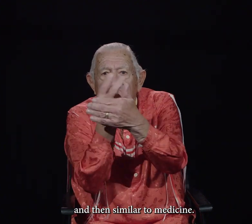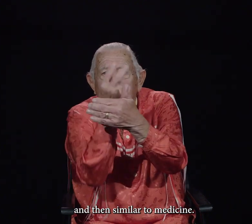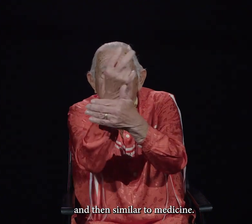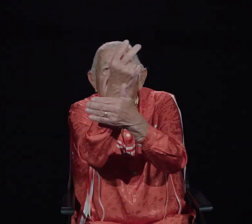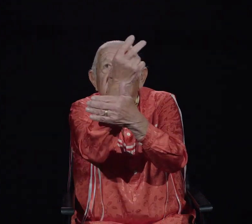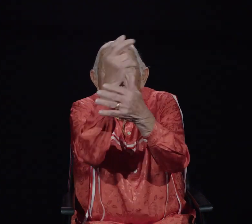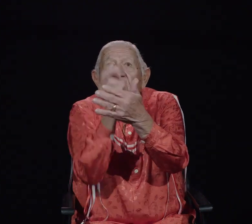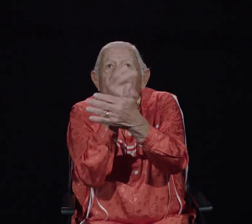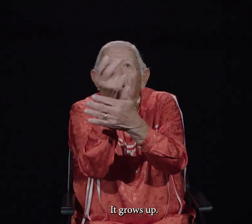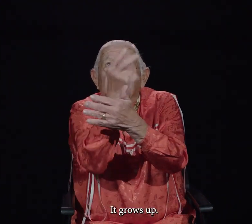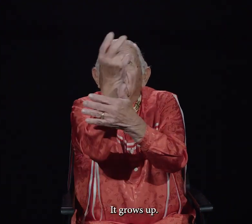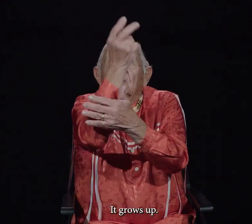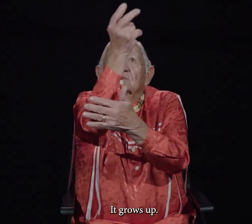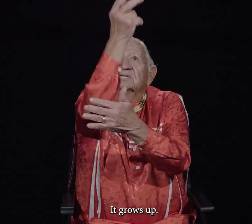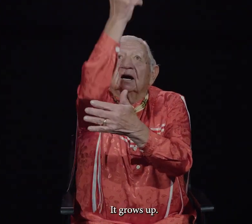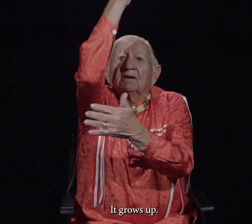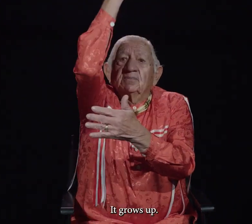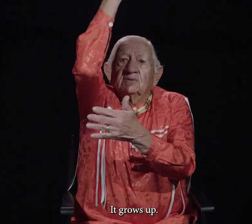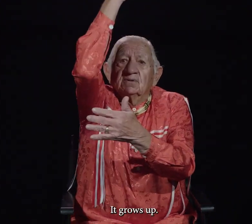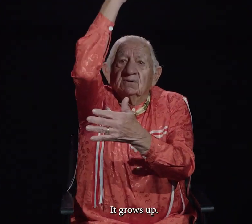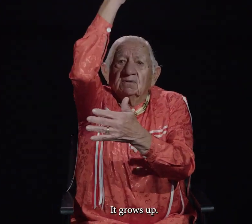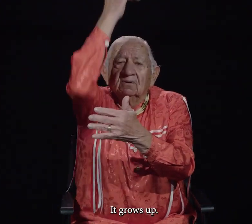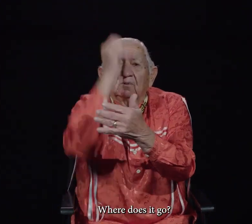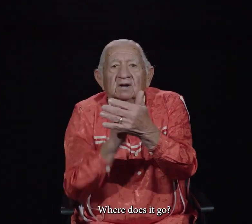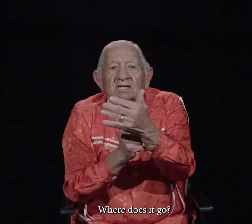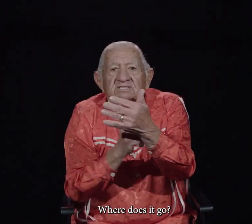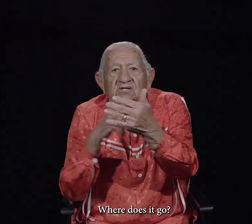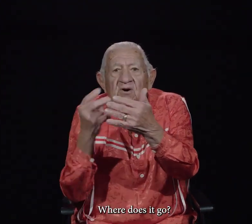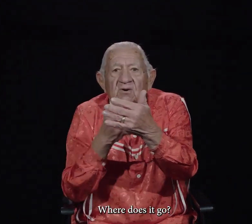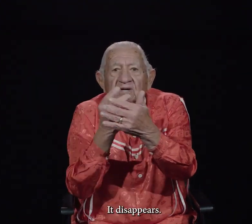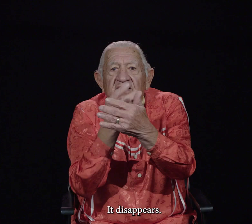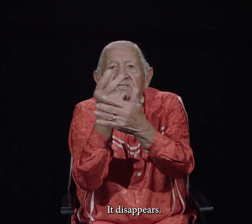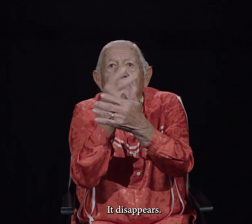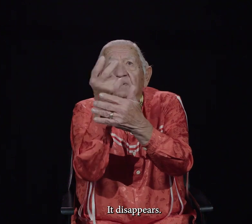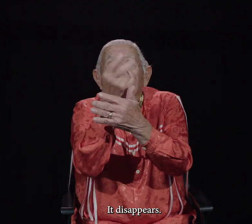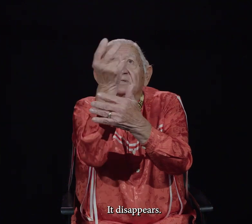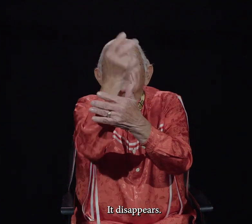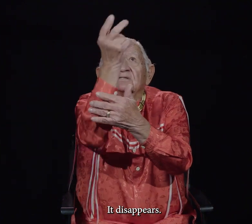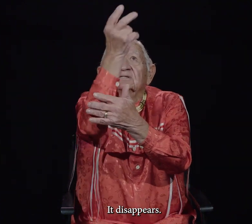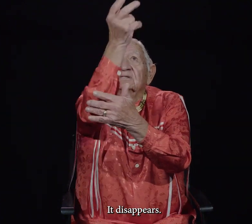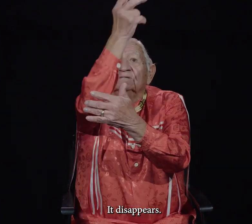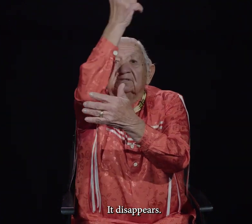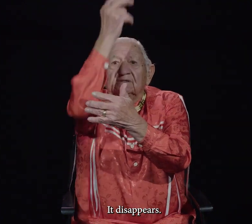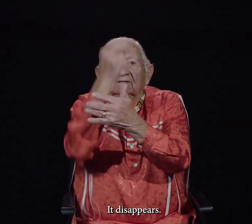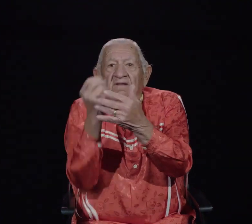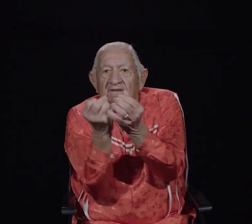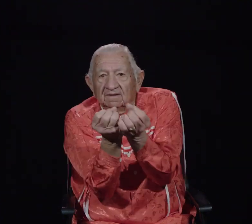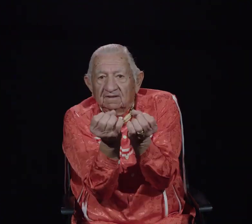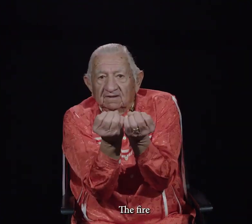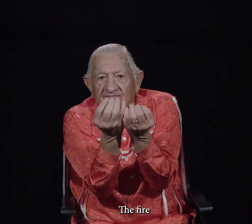medicine, it grows up. Where does it go? It disappears. The